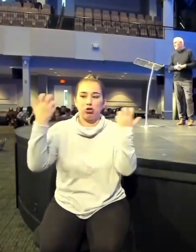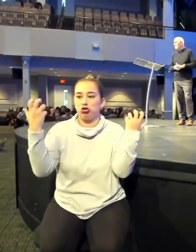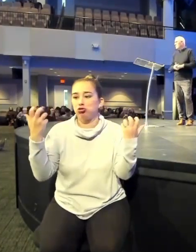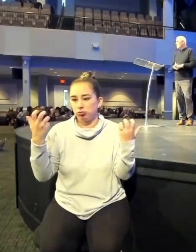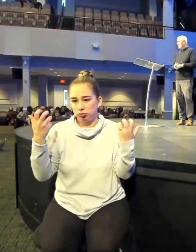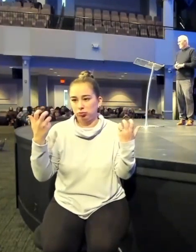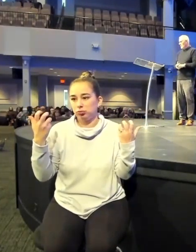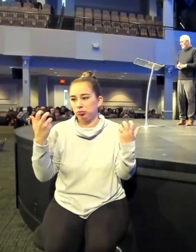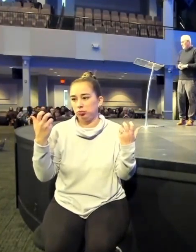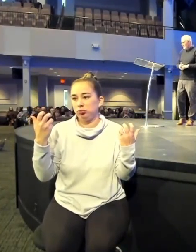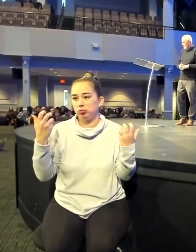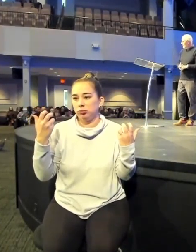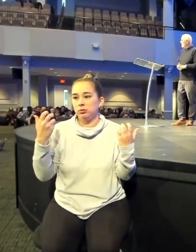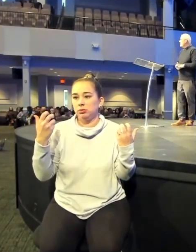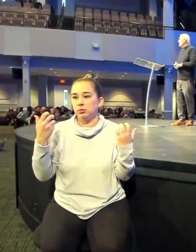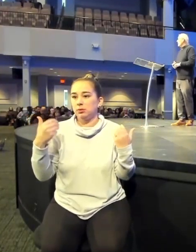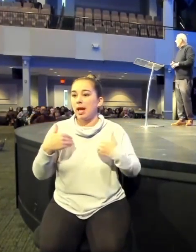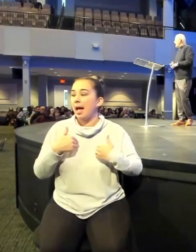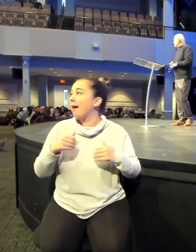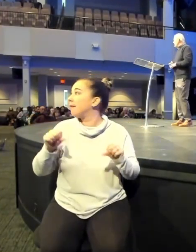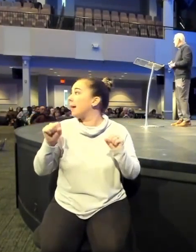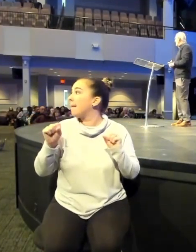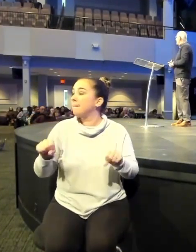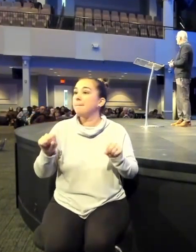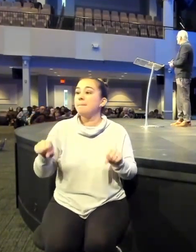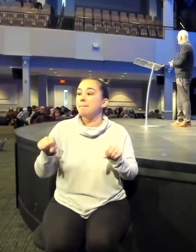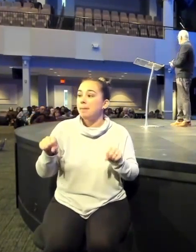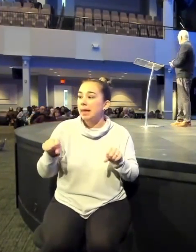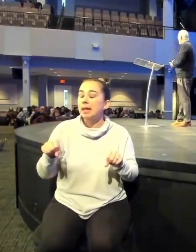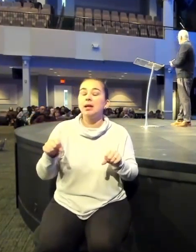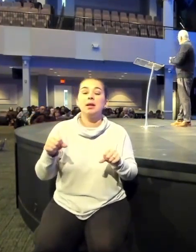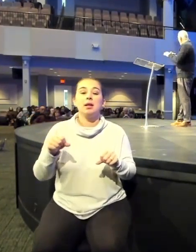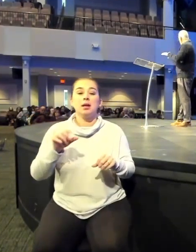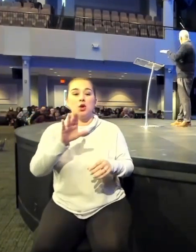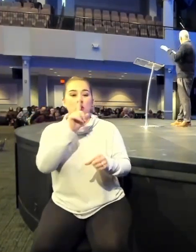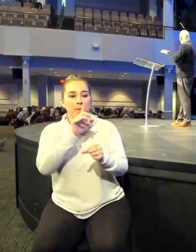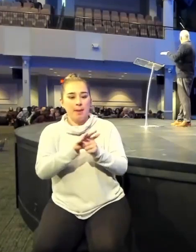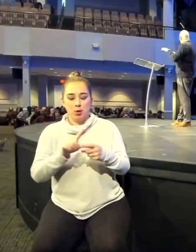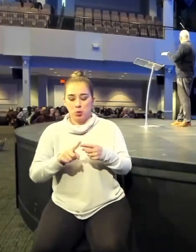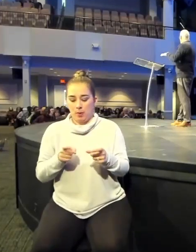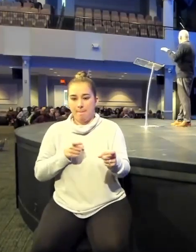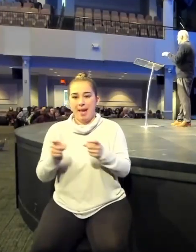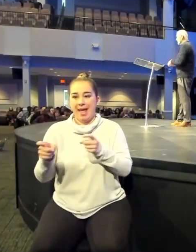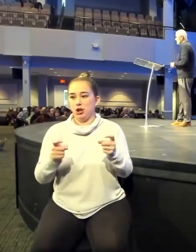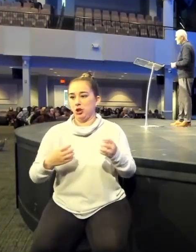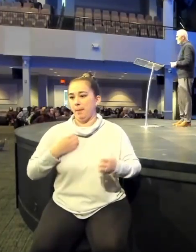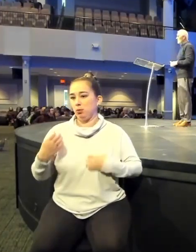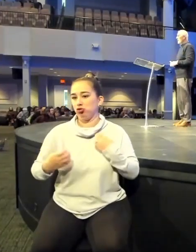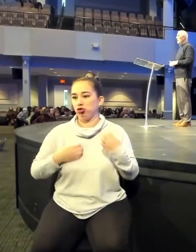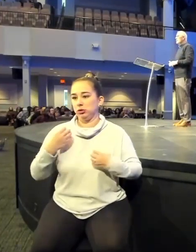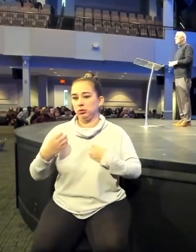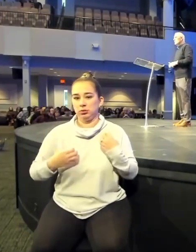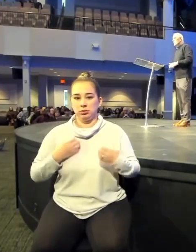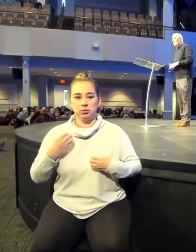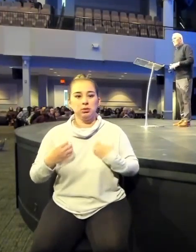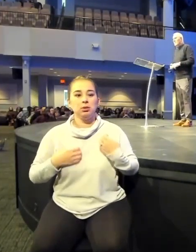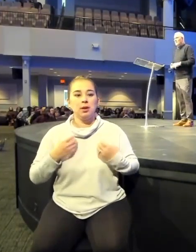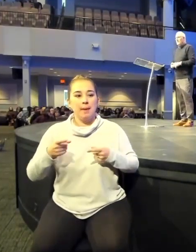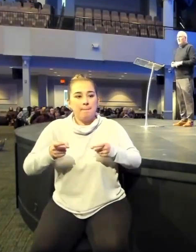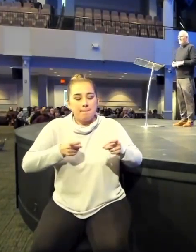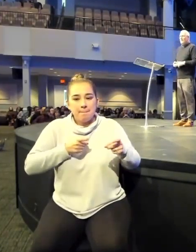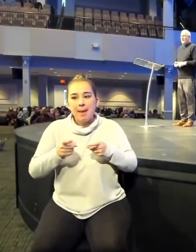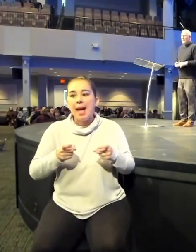angered. This has the ability, the capacity, the commitment to manage their own emotions, to manage their